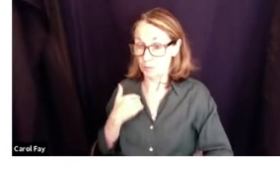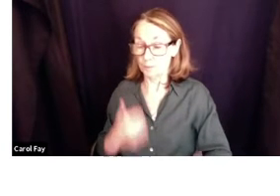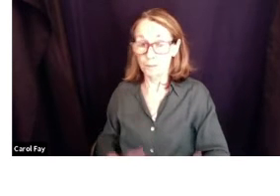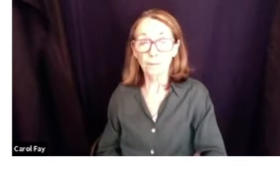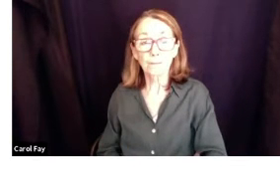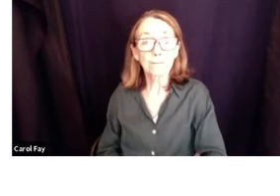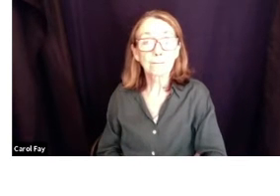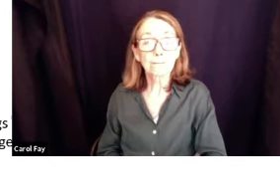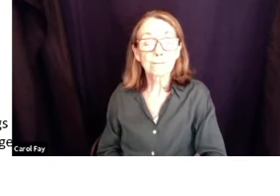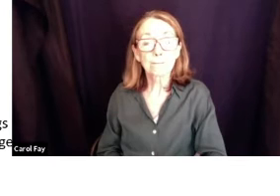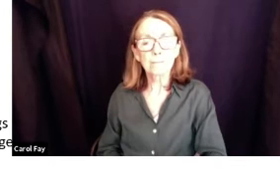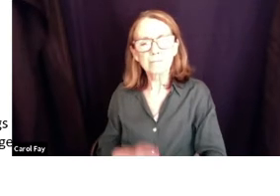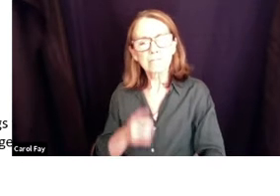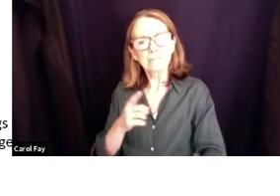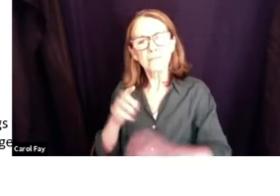Next.